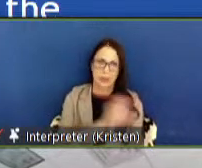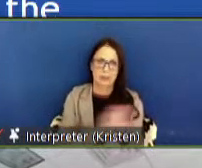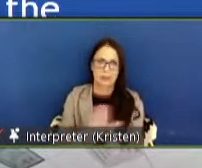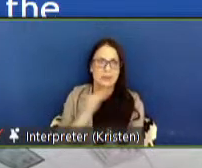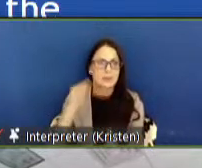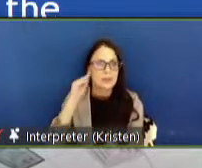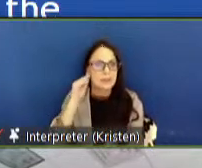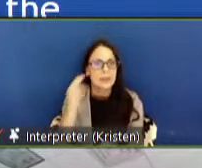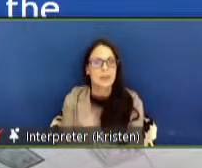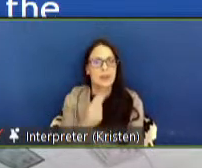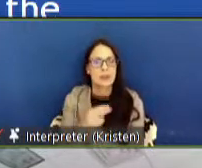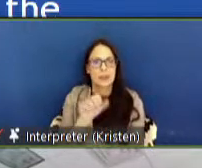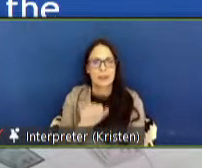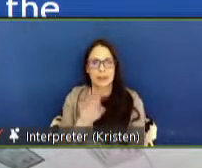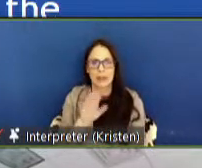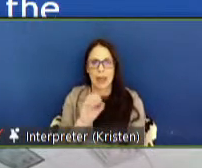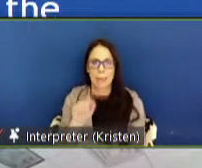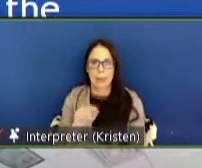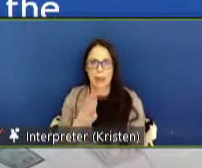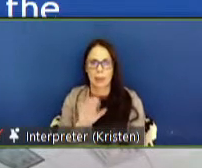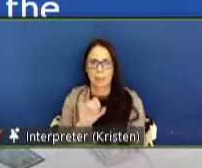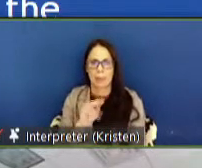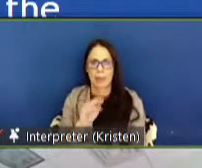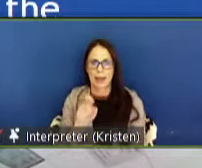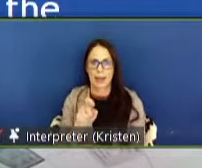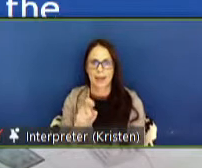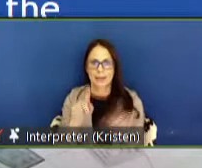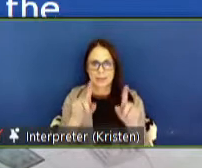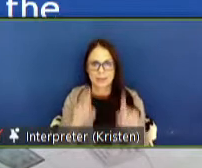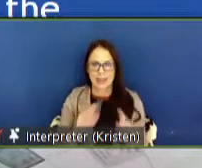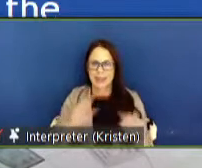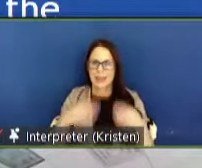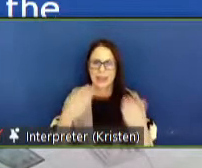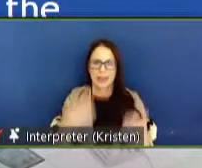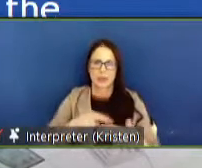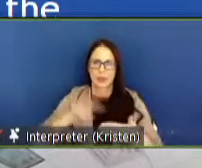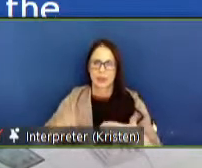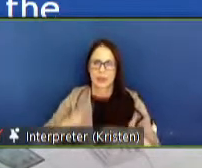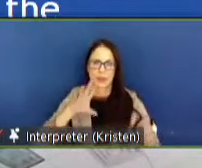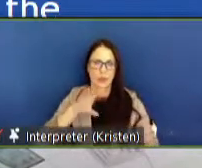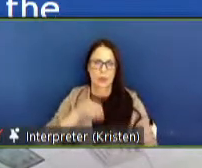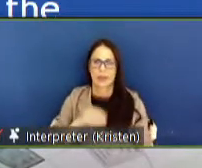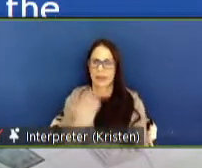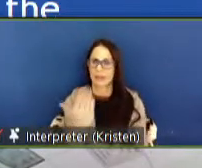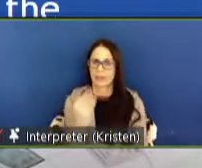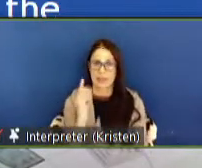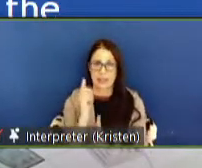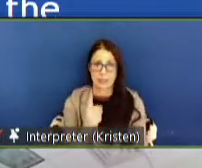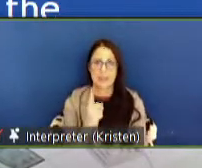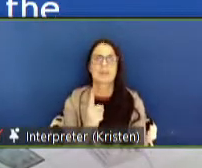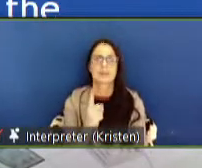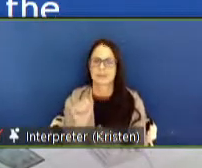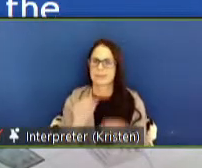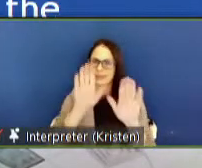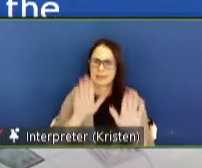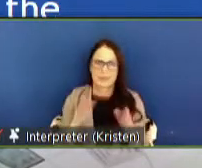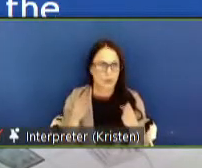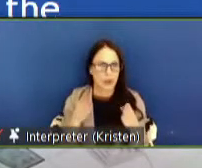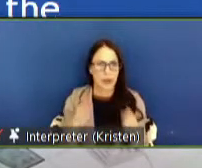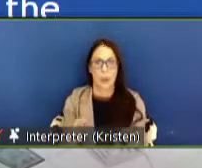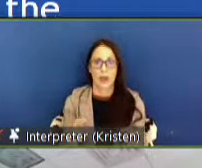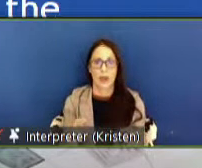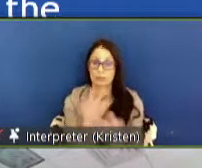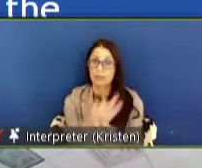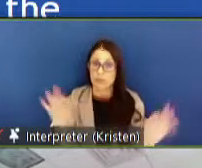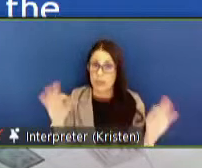the Abbott Binax test, which gives you results within 15 minutes. And so this is a great way, a free way